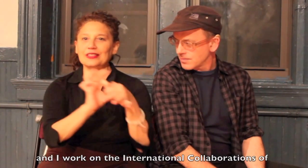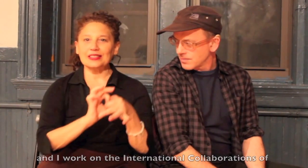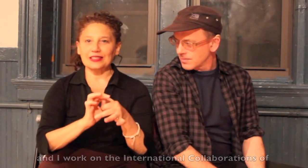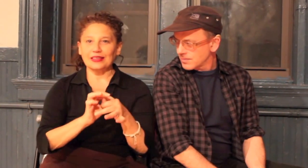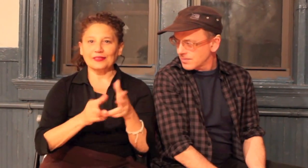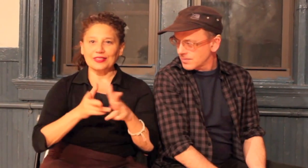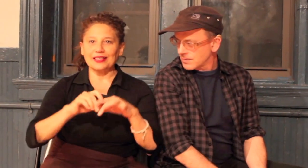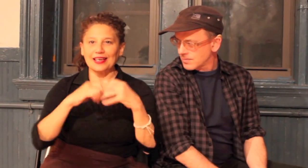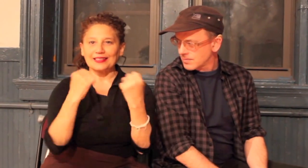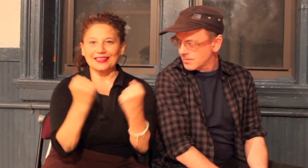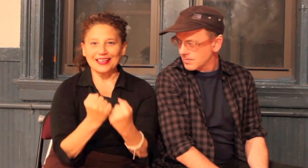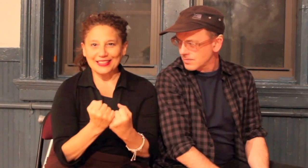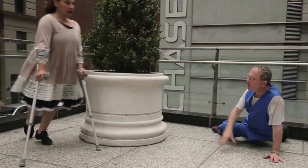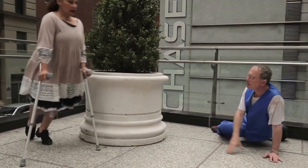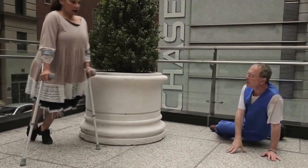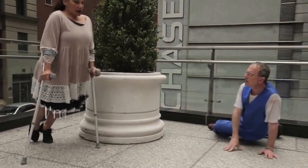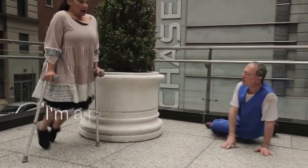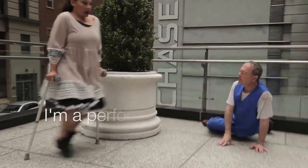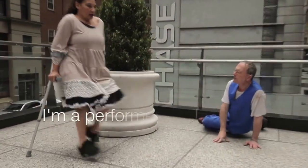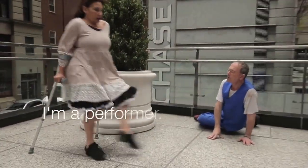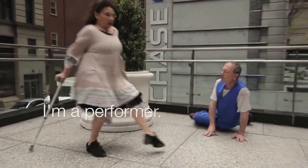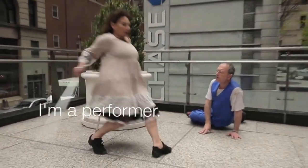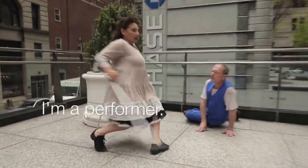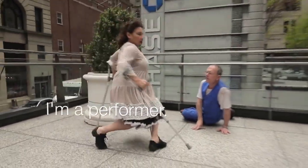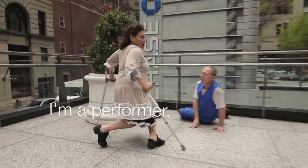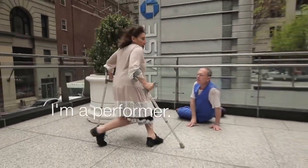collaborations for Signdance Collective, and I'm a performer.